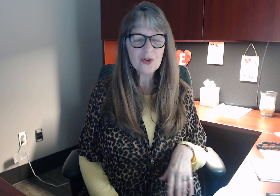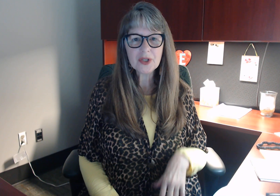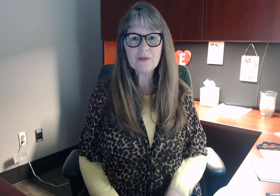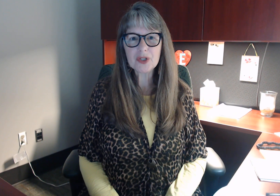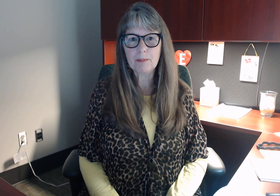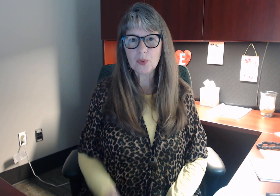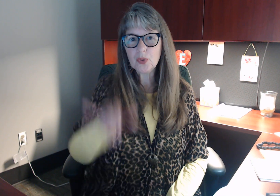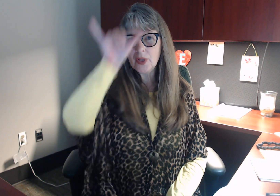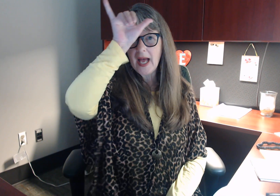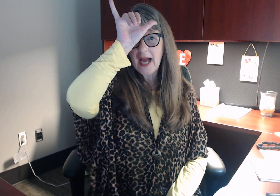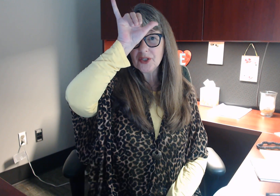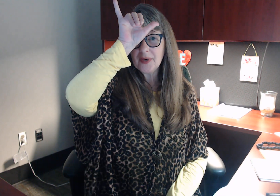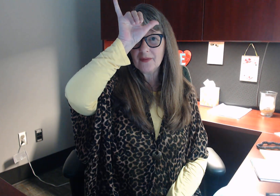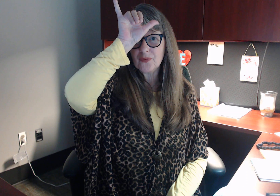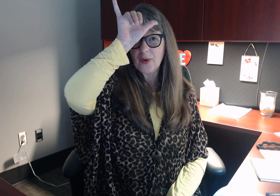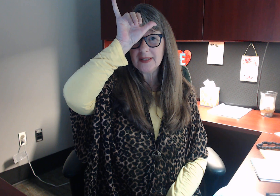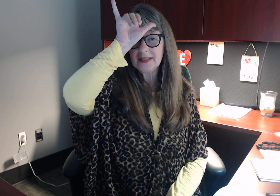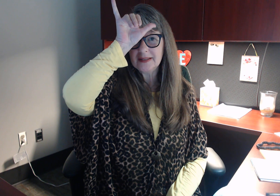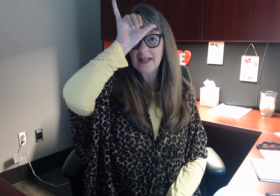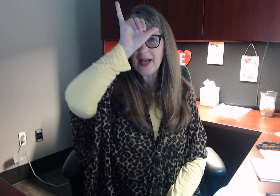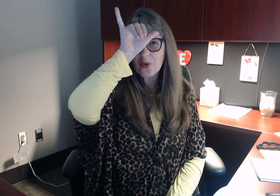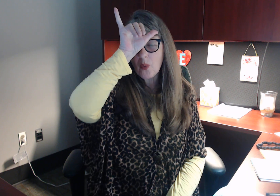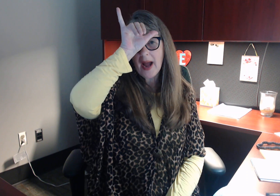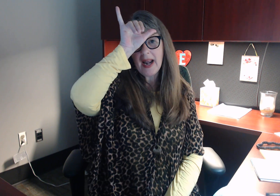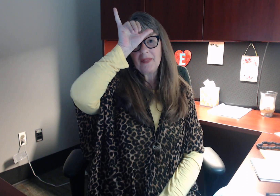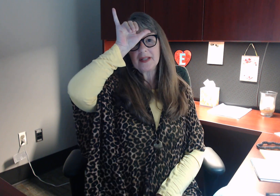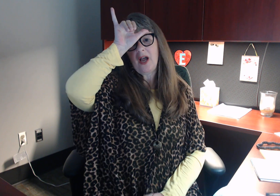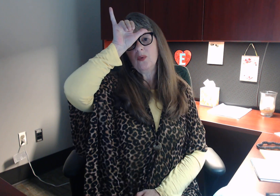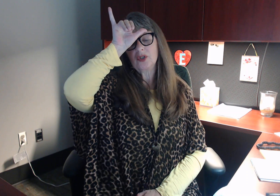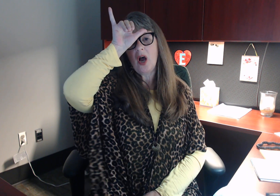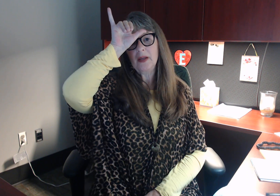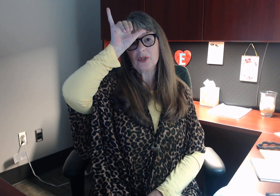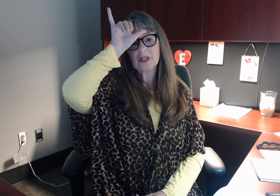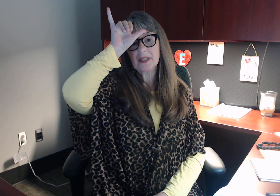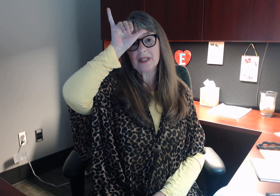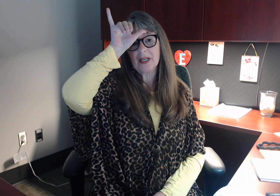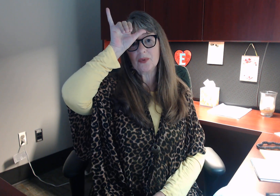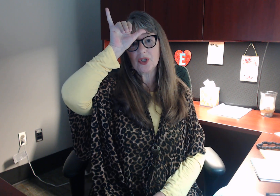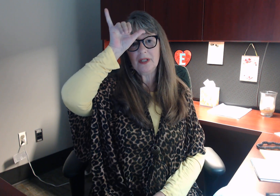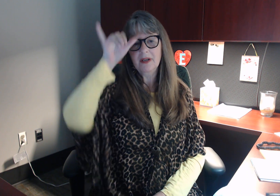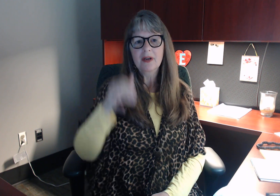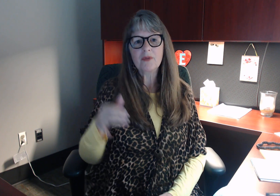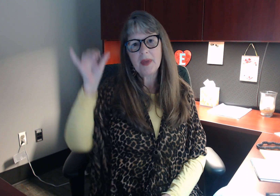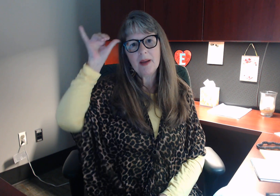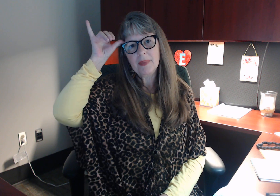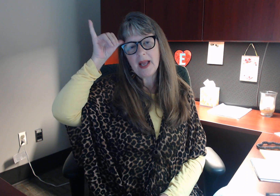Usually if it's a bull, I do it in front. I don't know why. I think that's how it was taught. It was just the distinguishing from that, but I don't